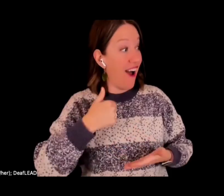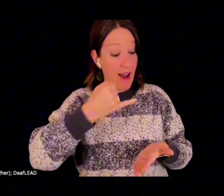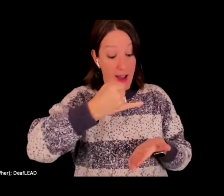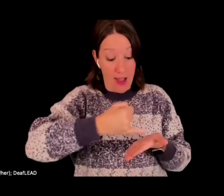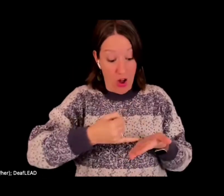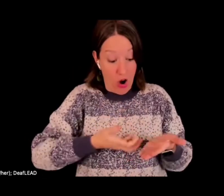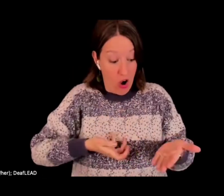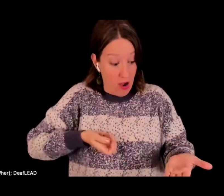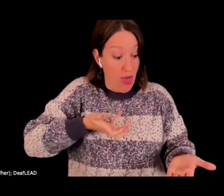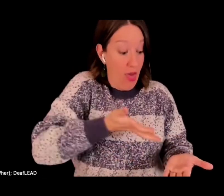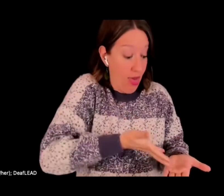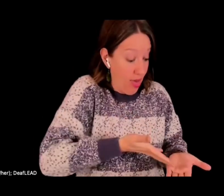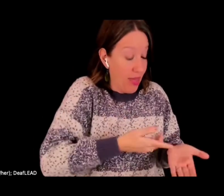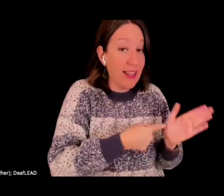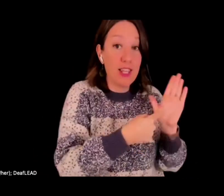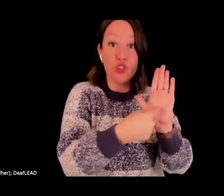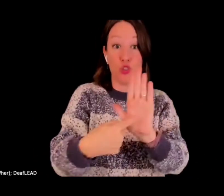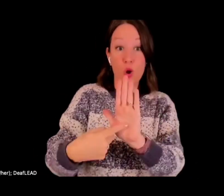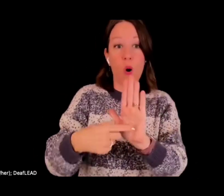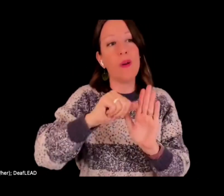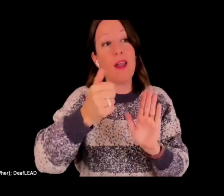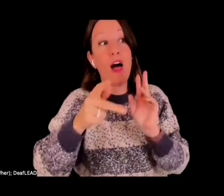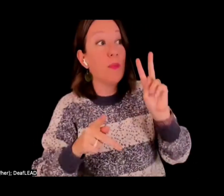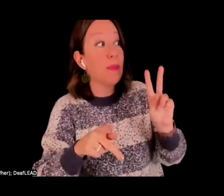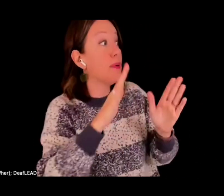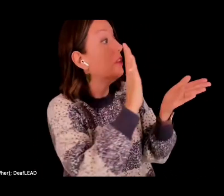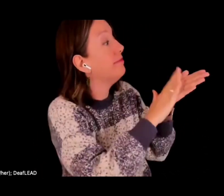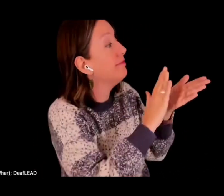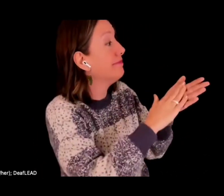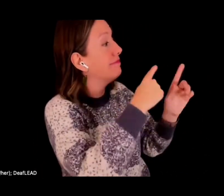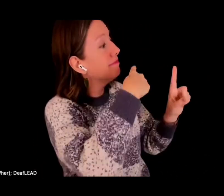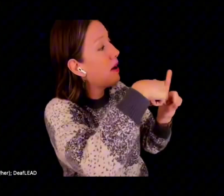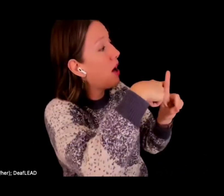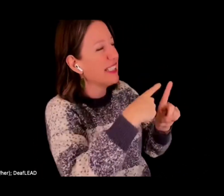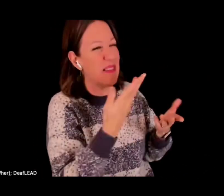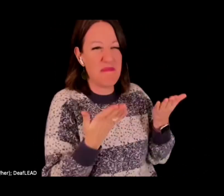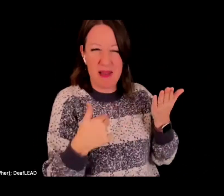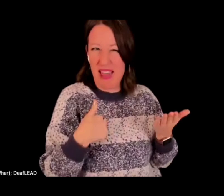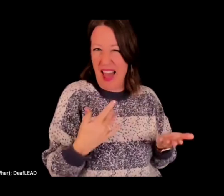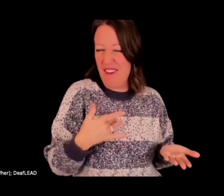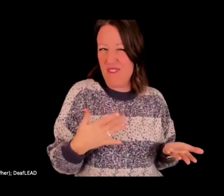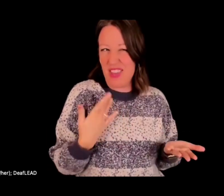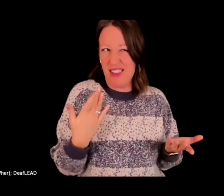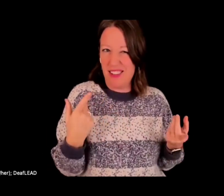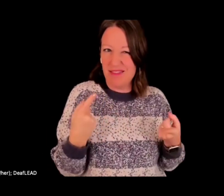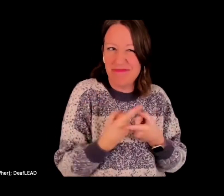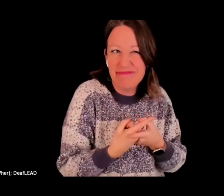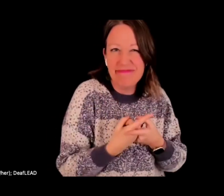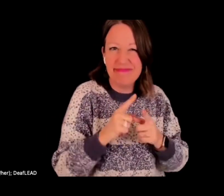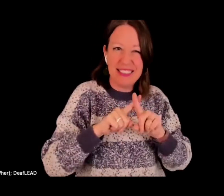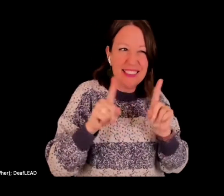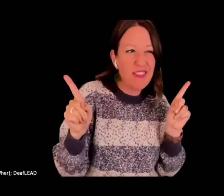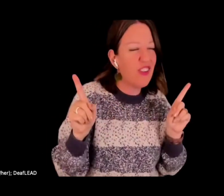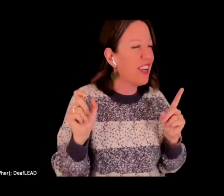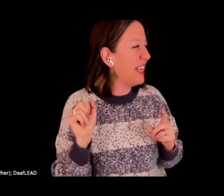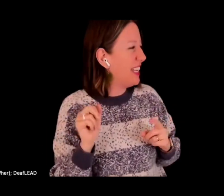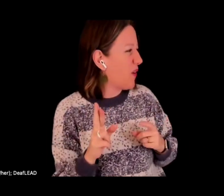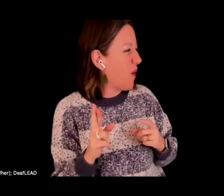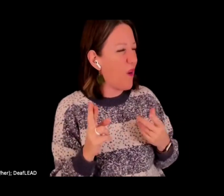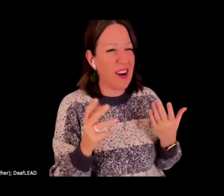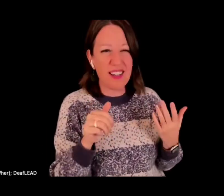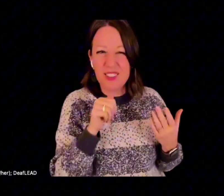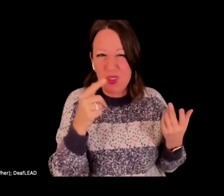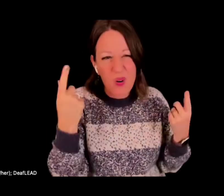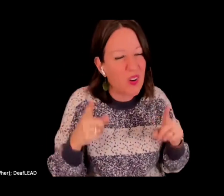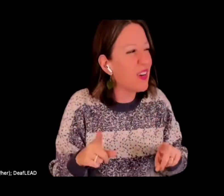for ourselves. So if I have an art that I'm expressing and other people give applause or positive commentary on